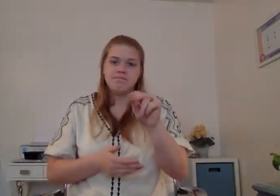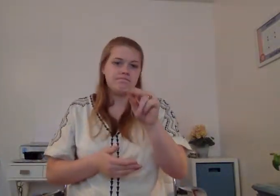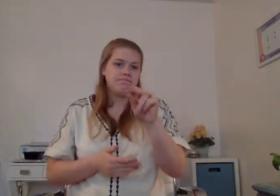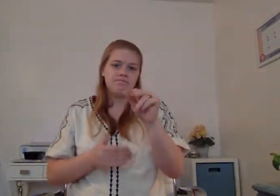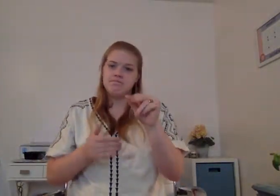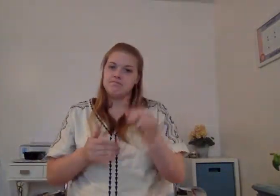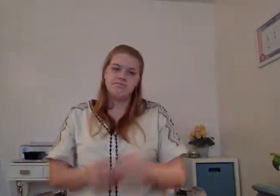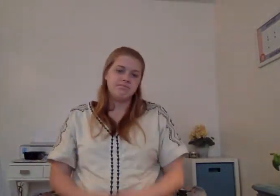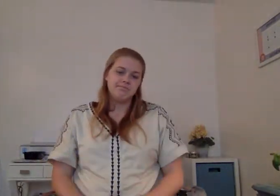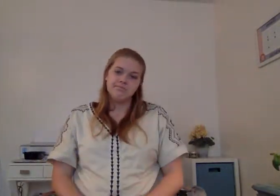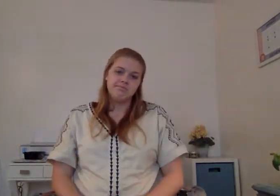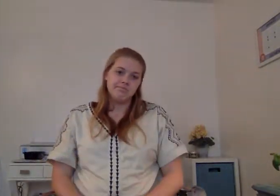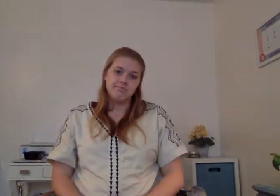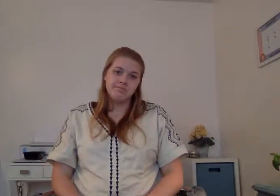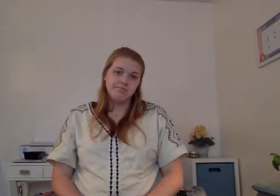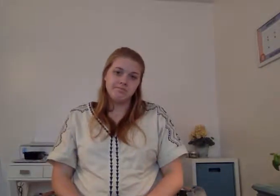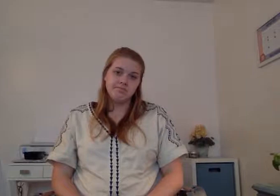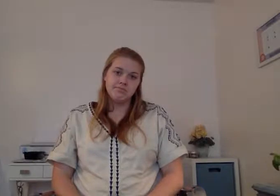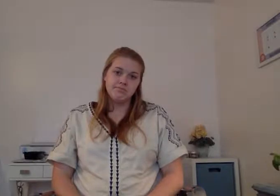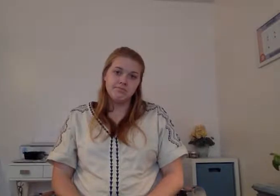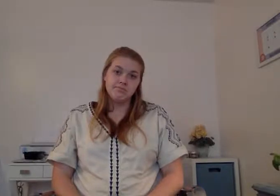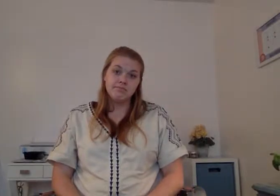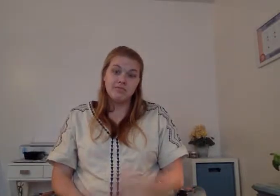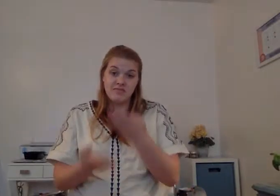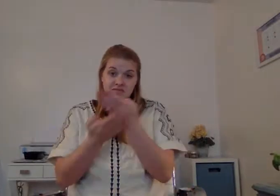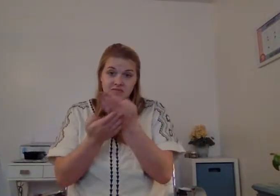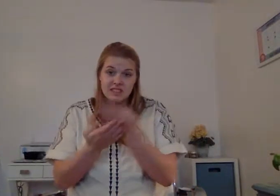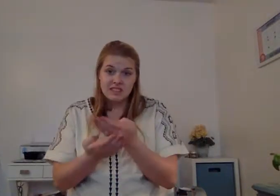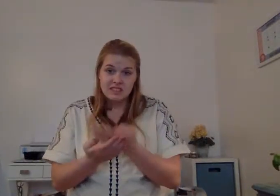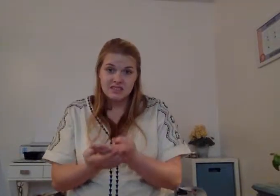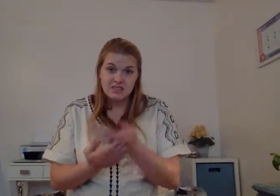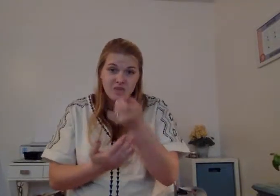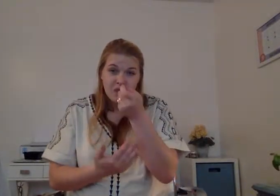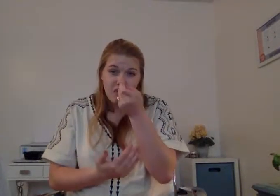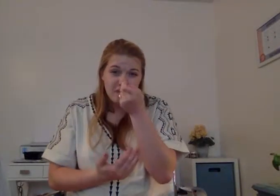fact, statistically, very few have been.